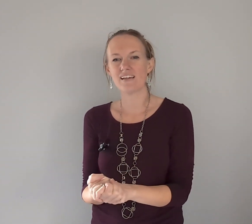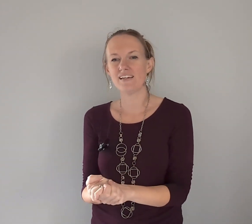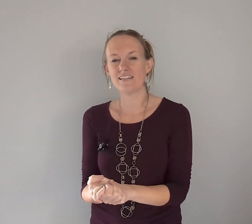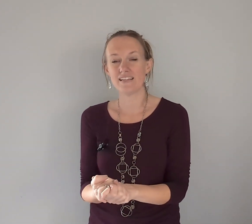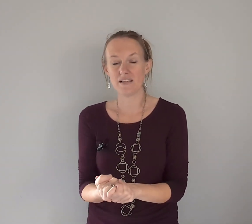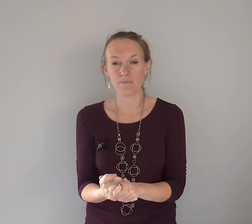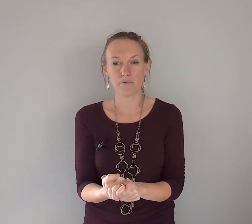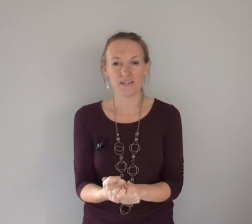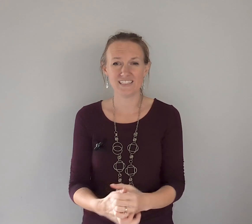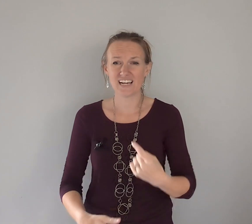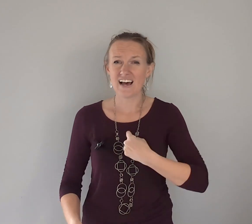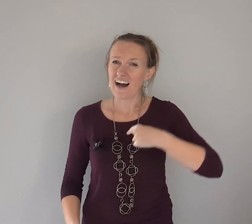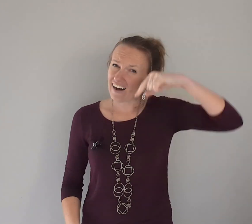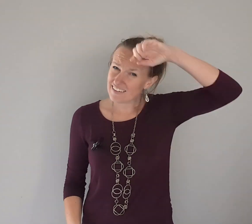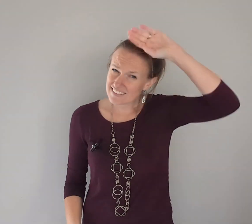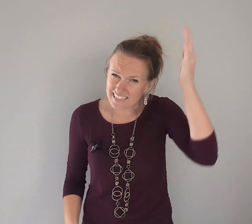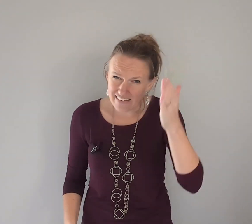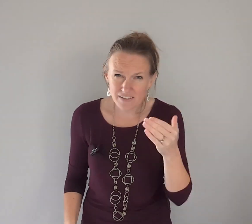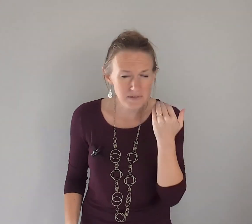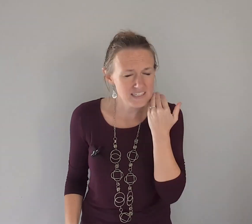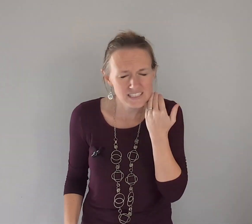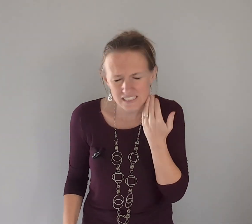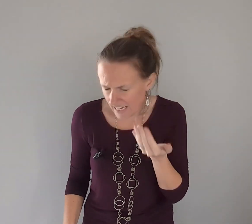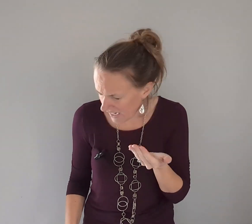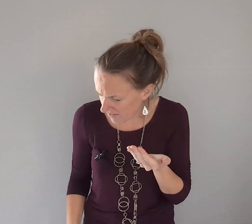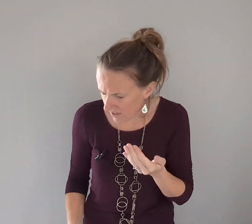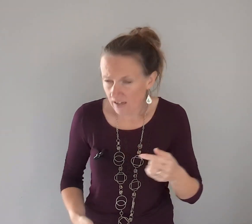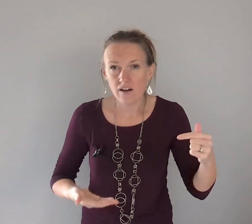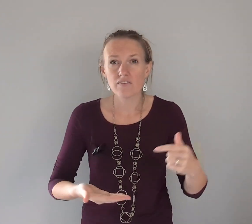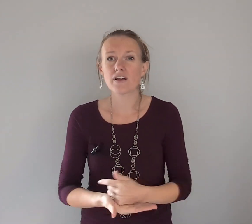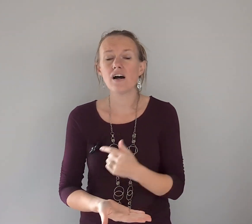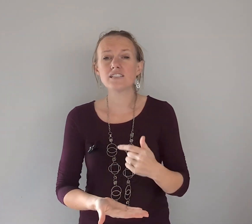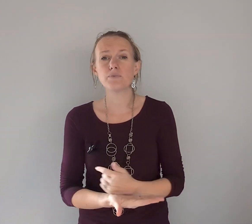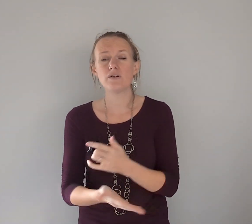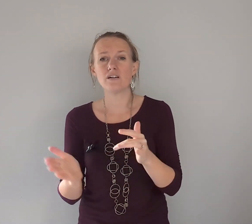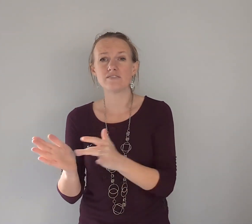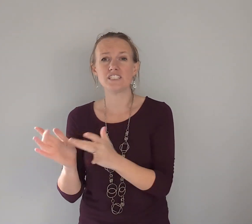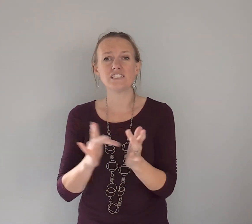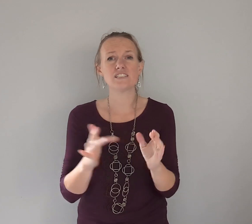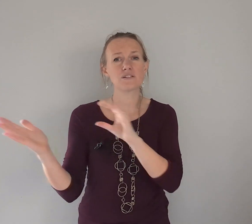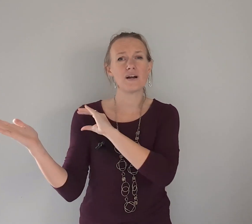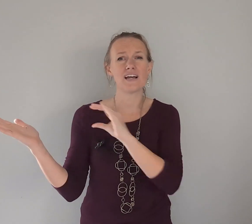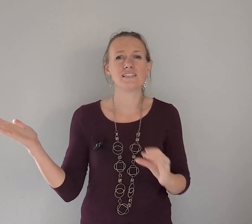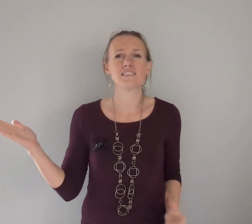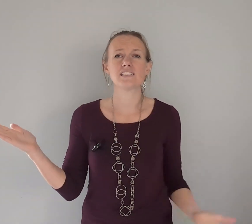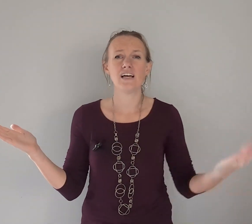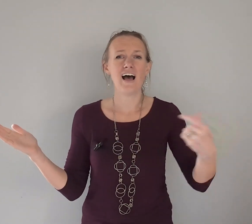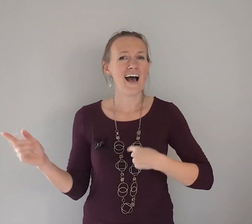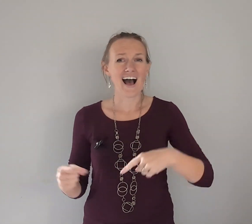Okay, and then that bridge, I'll never be ashamed. The gospel of Jesus Christ.